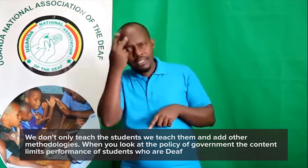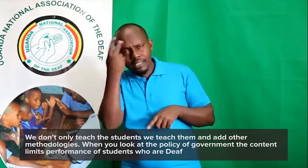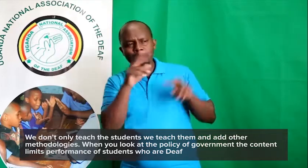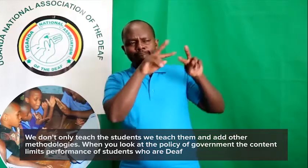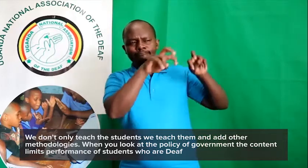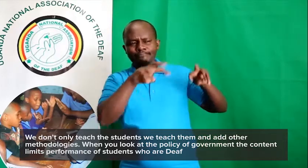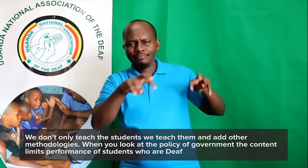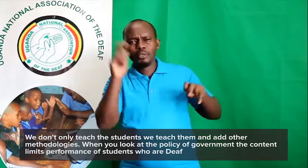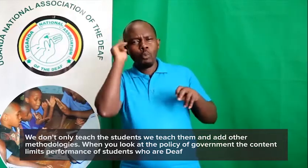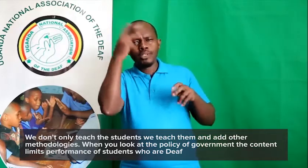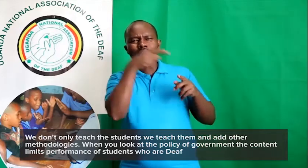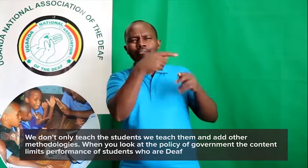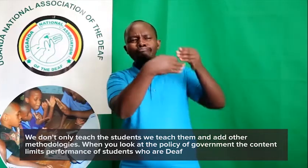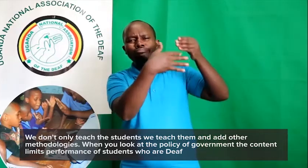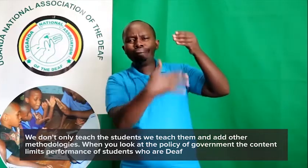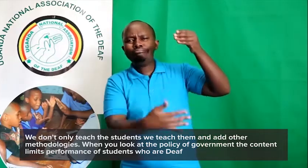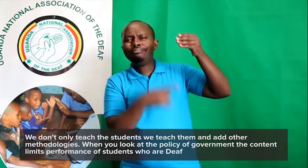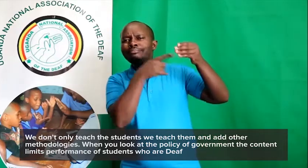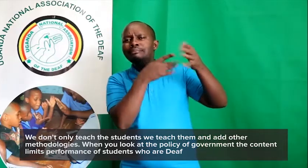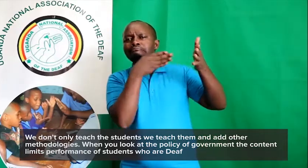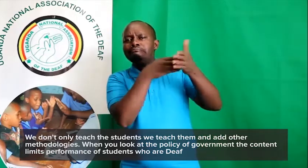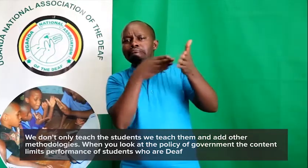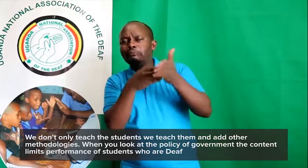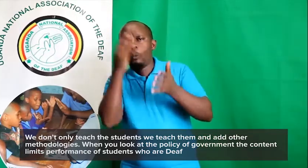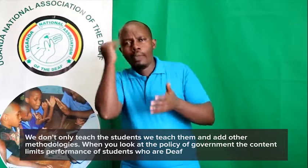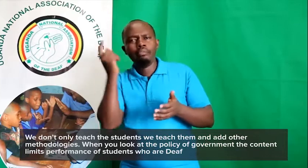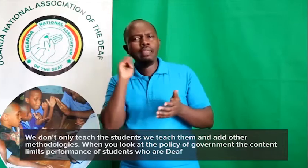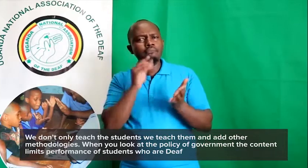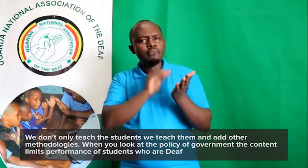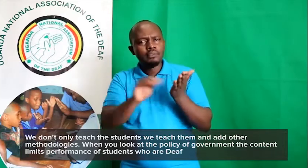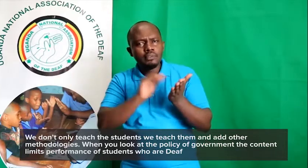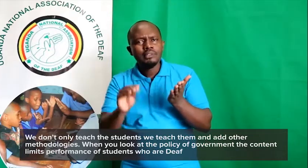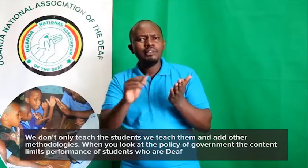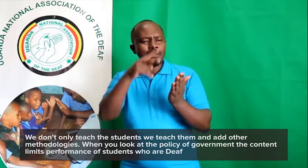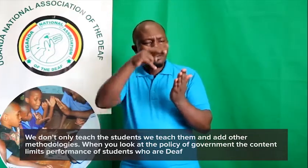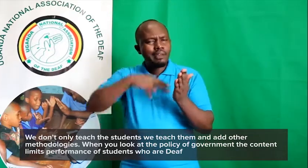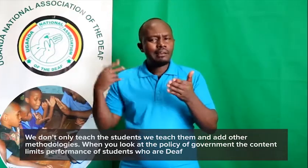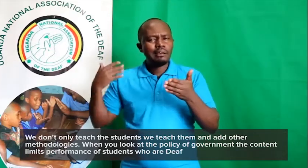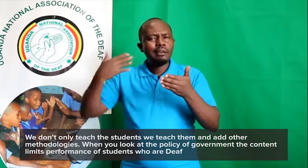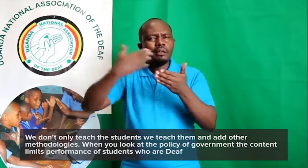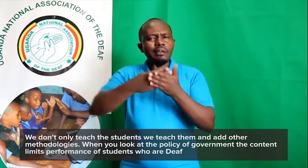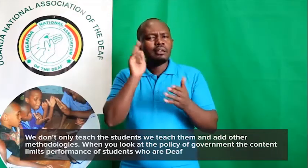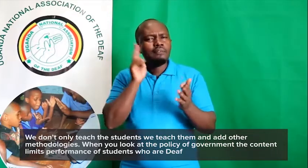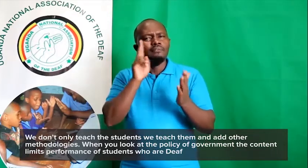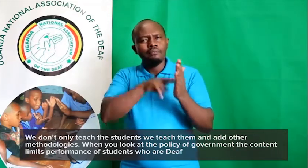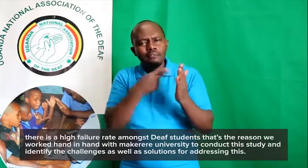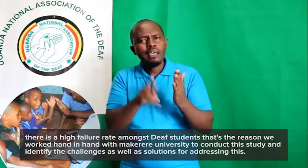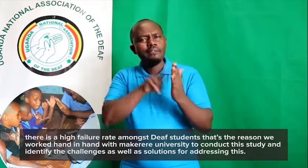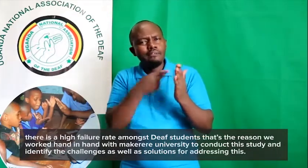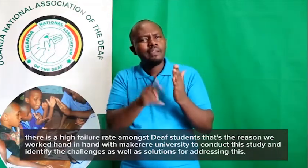look at the policy of government, the content limits performance of students who are deaf. There is a high